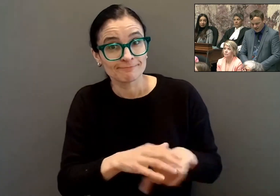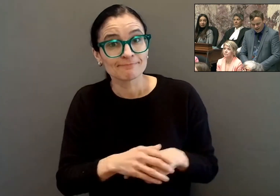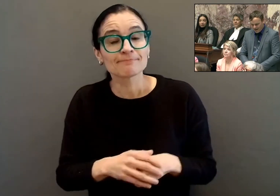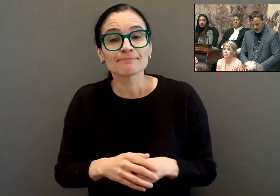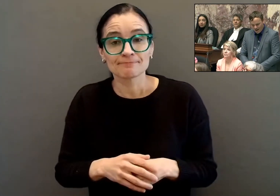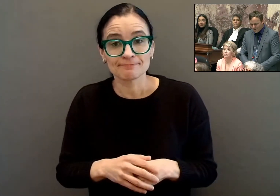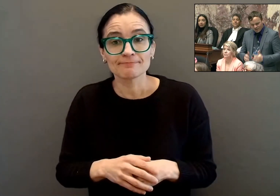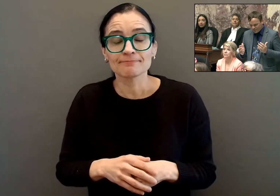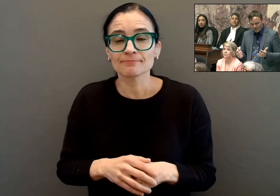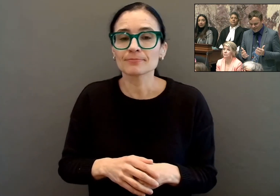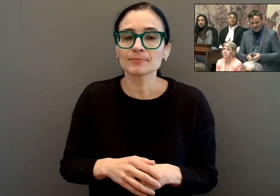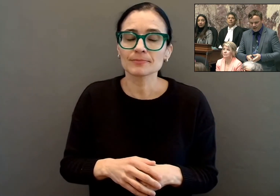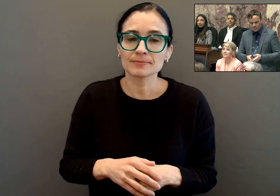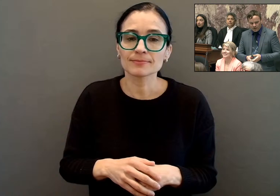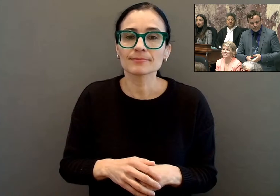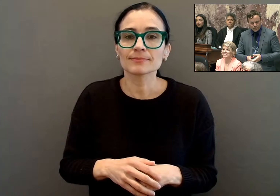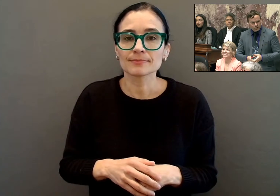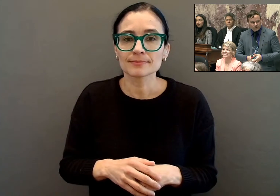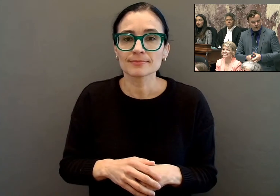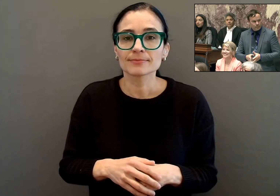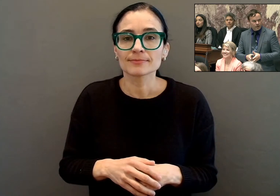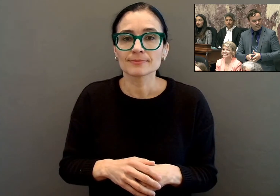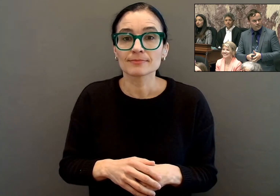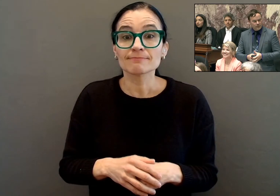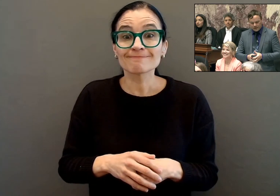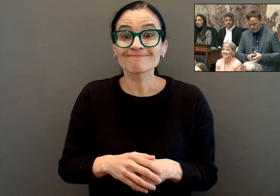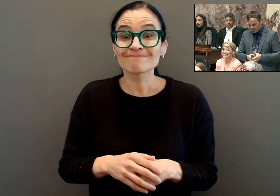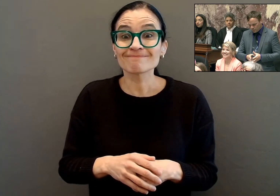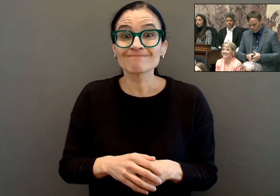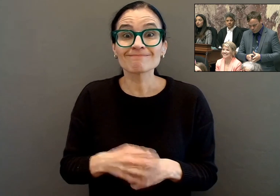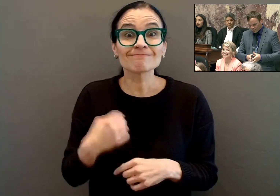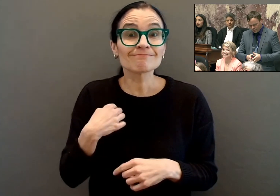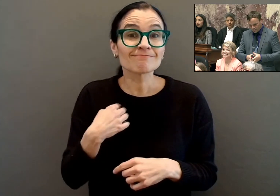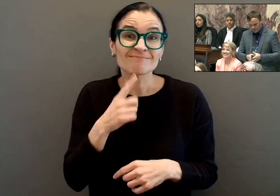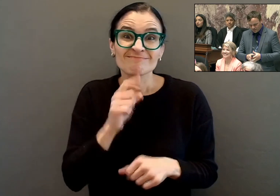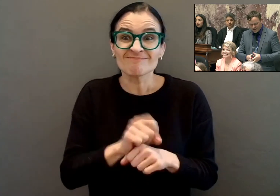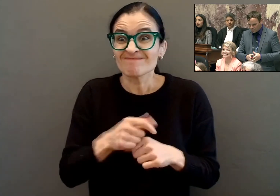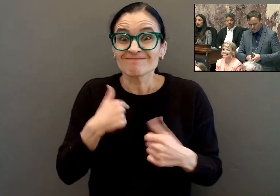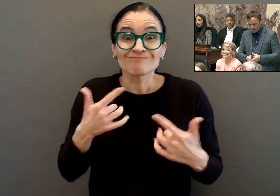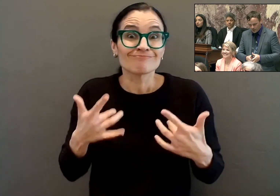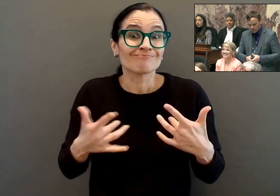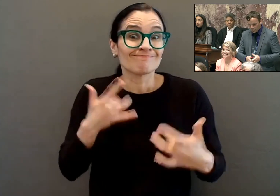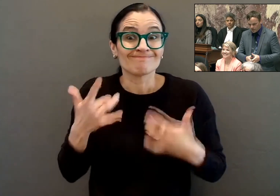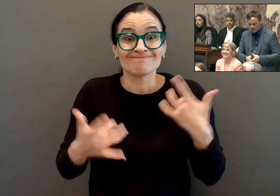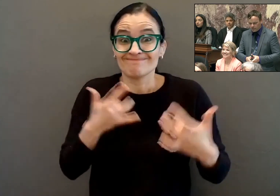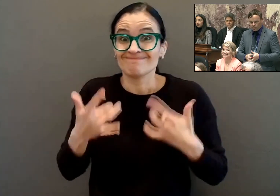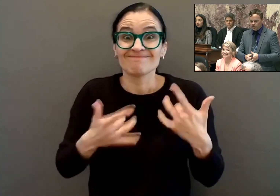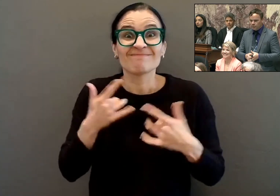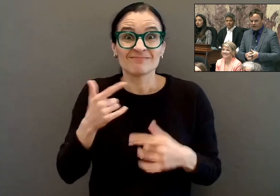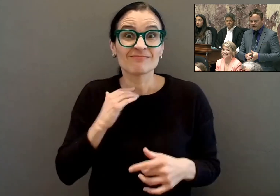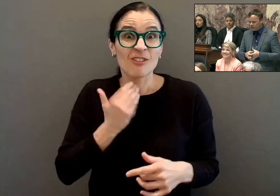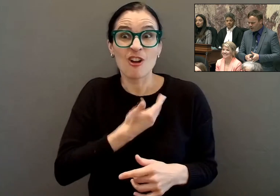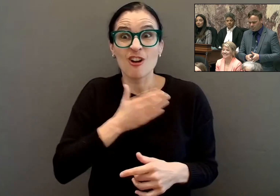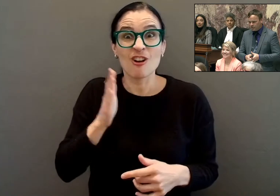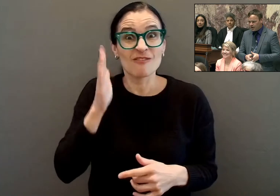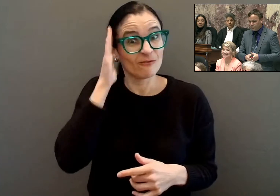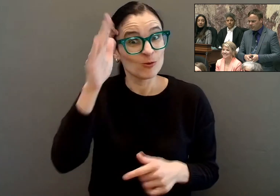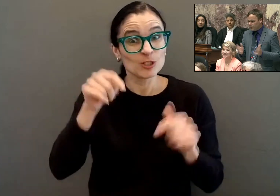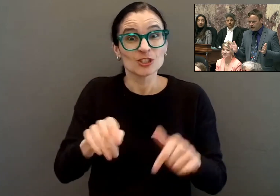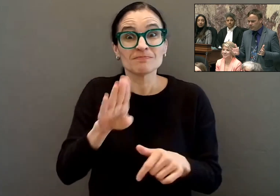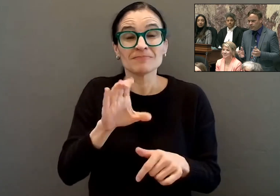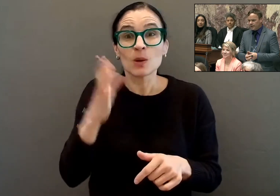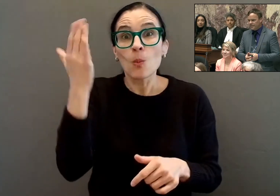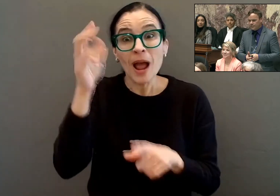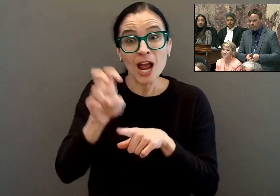Speaker. I'm just so excited about the future for our province because tourism is in every one of our communities. Tourism provides incredible jobs